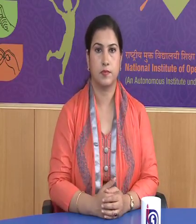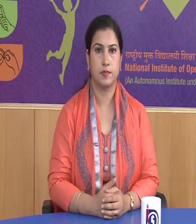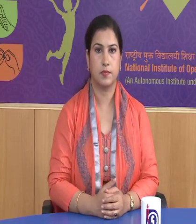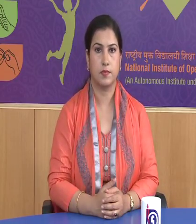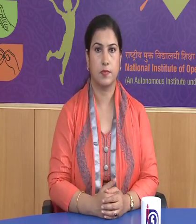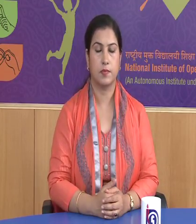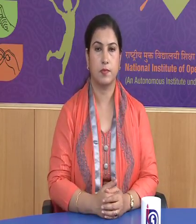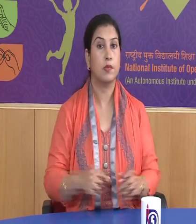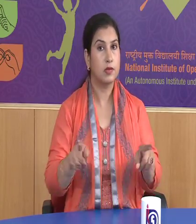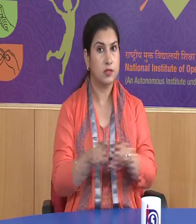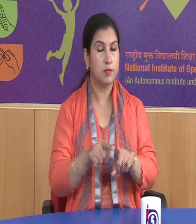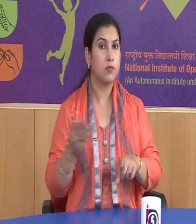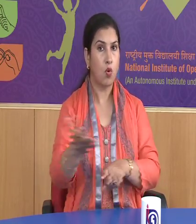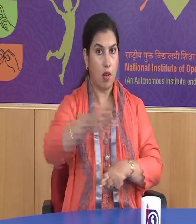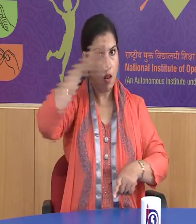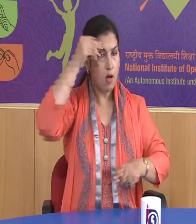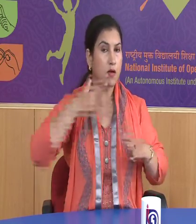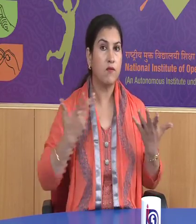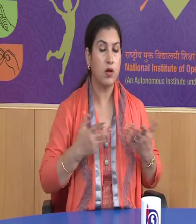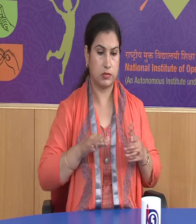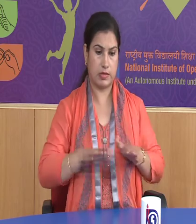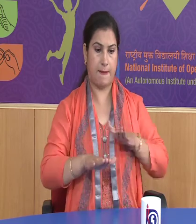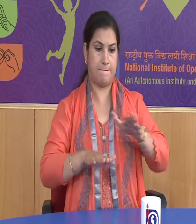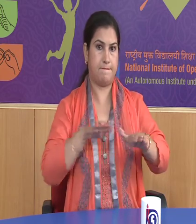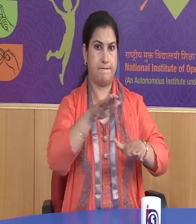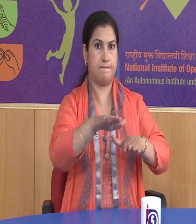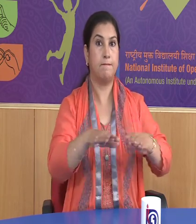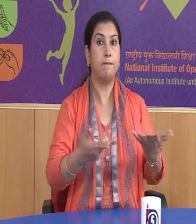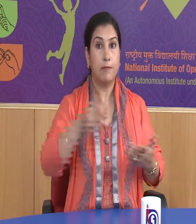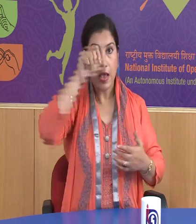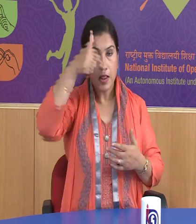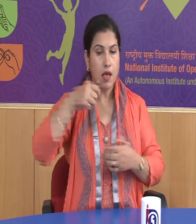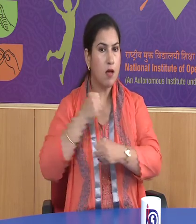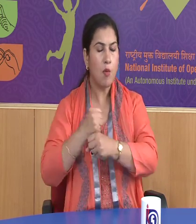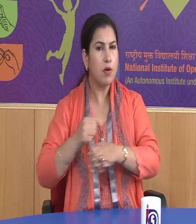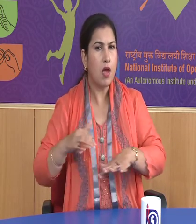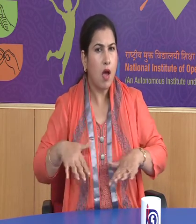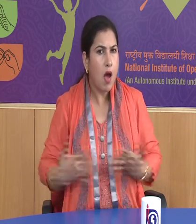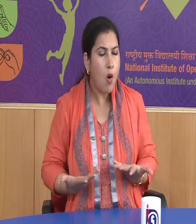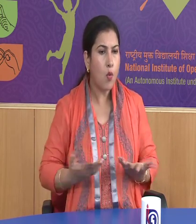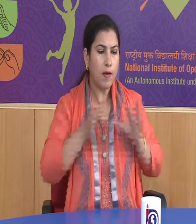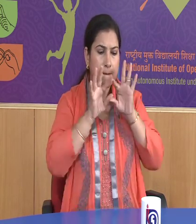We will also learn about the steps taken by India for peace and security.